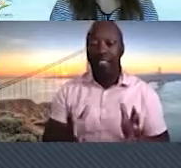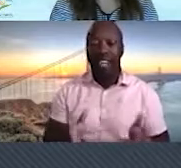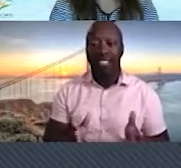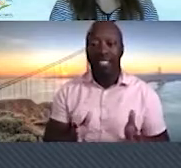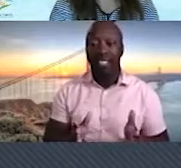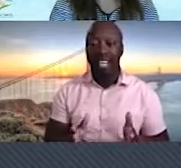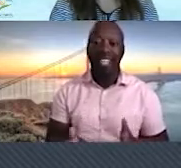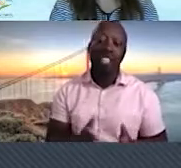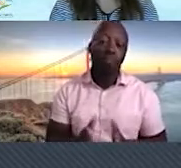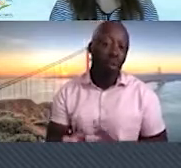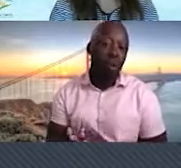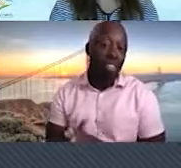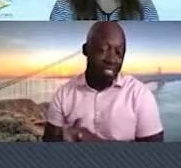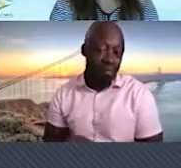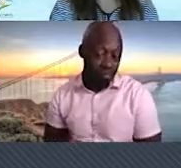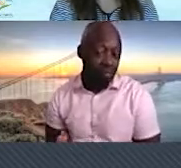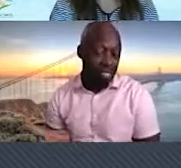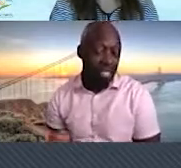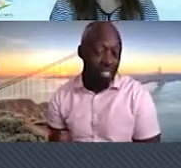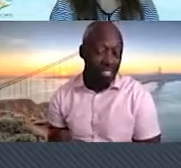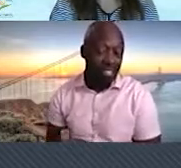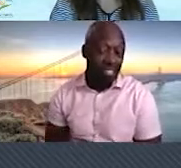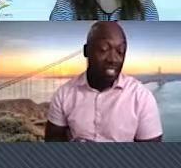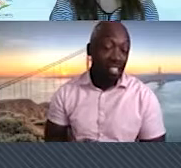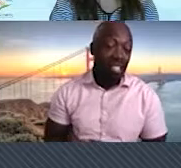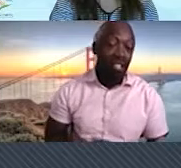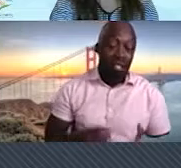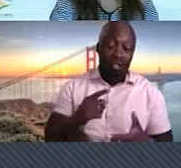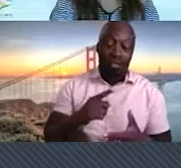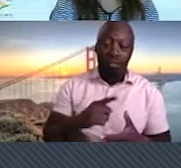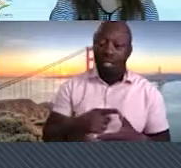recommend that. Actually, more than baby sign.